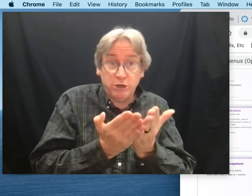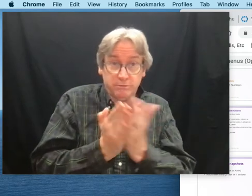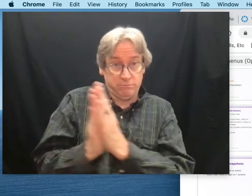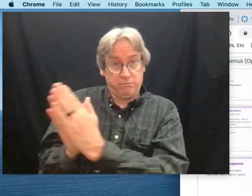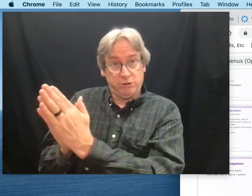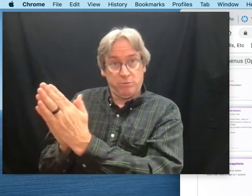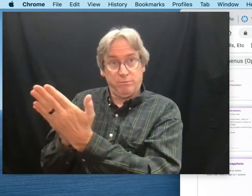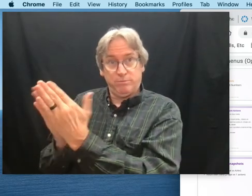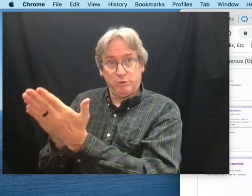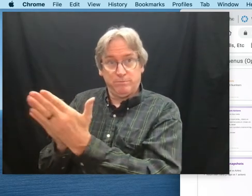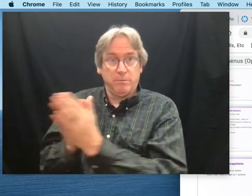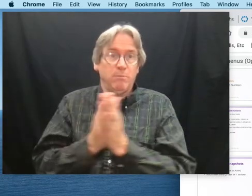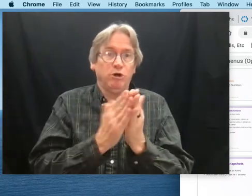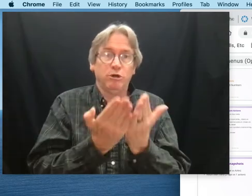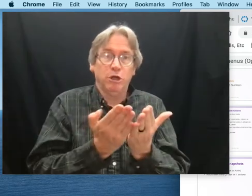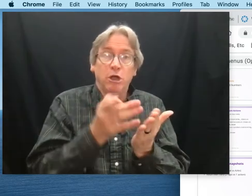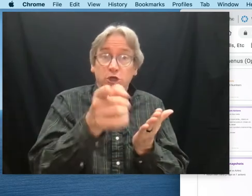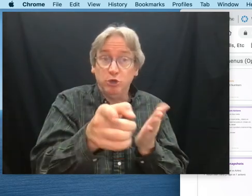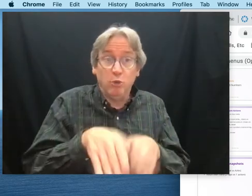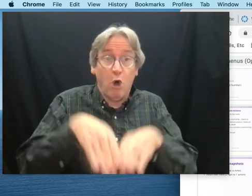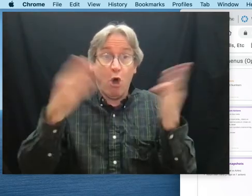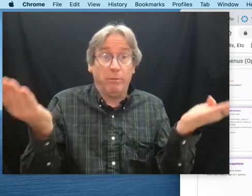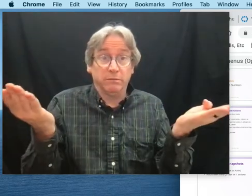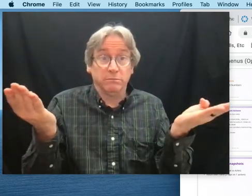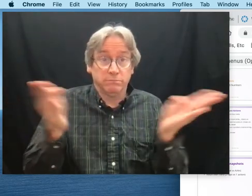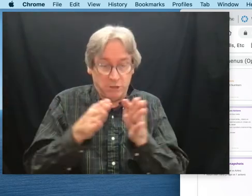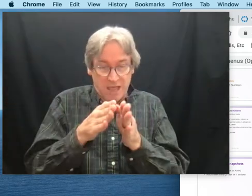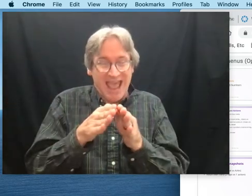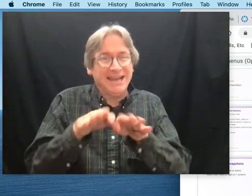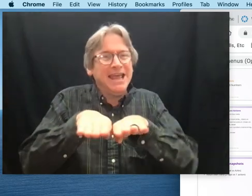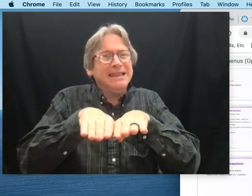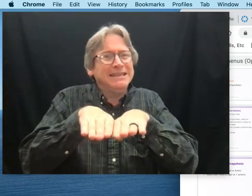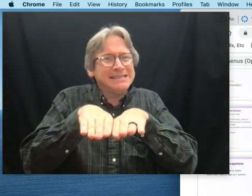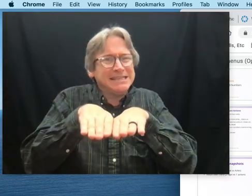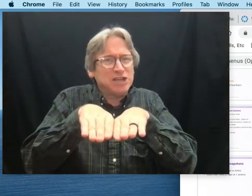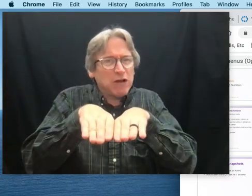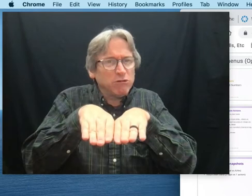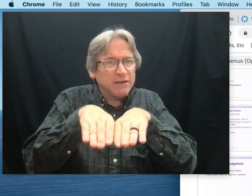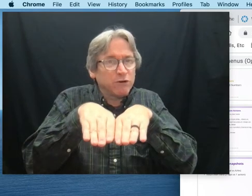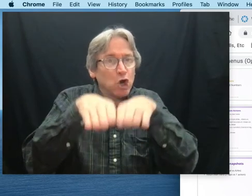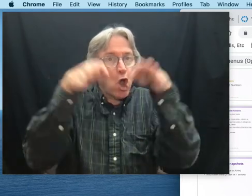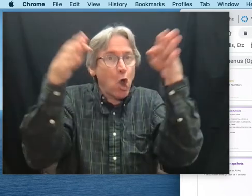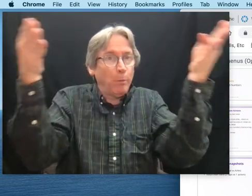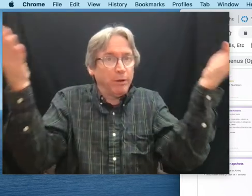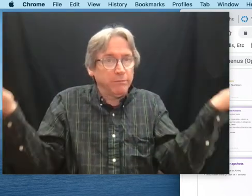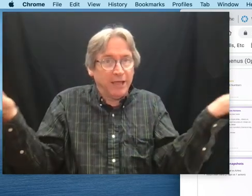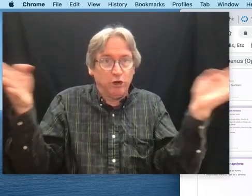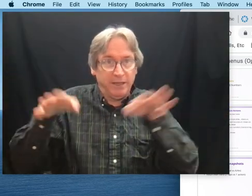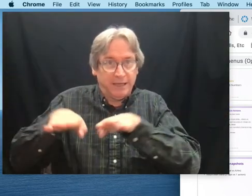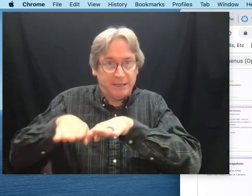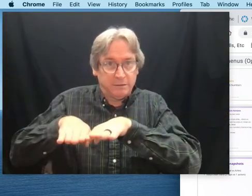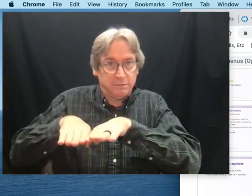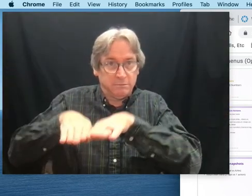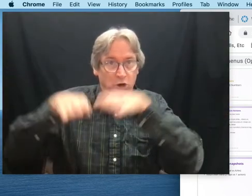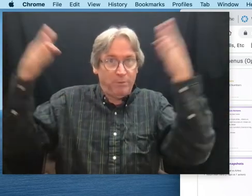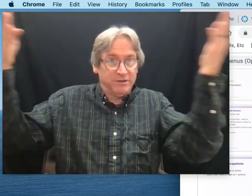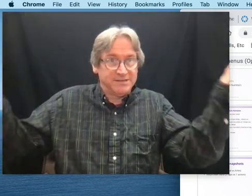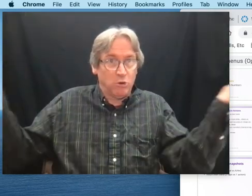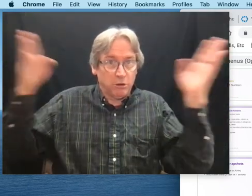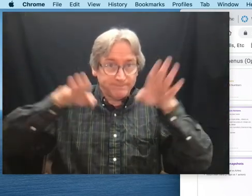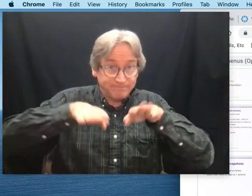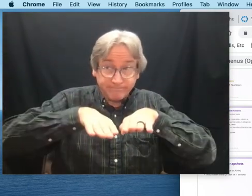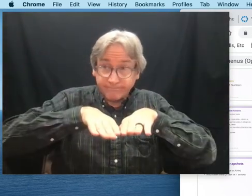Book. So boop, boop, book, you open. And this is the general sign for open. It could be like